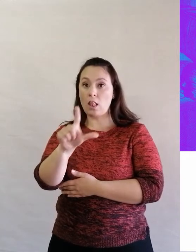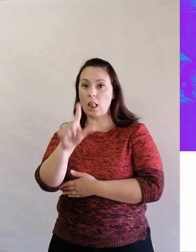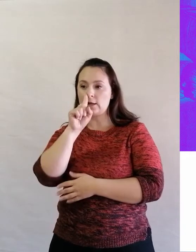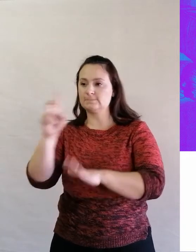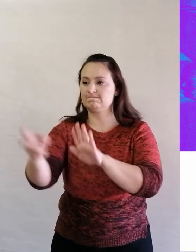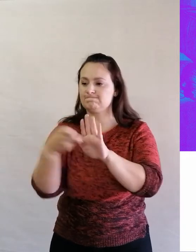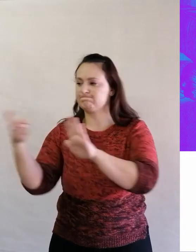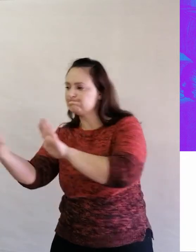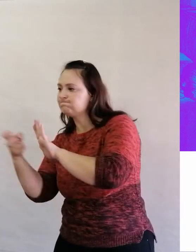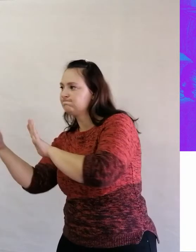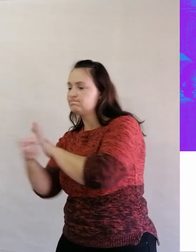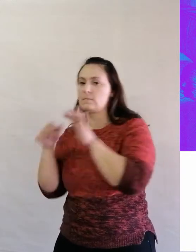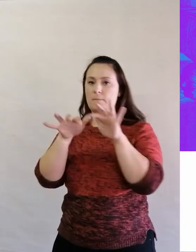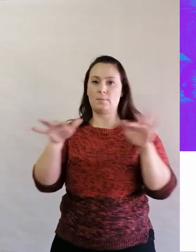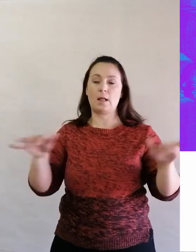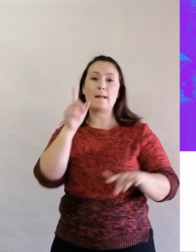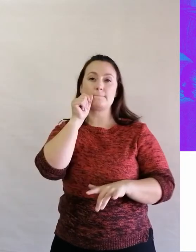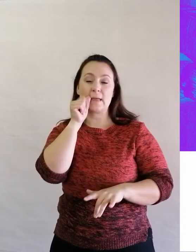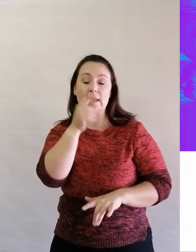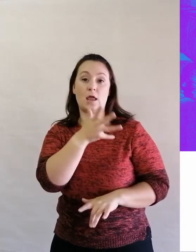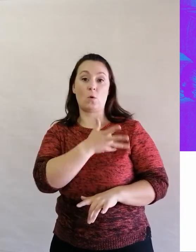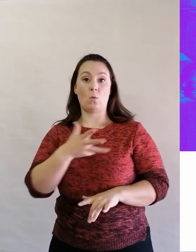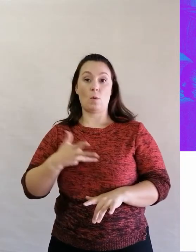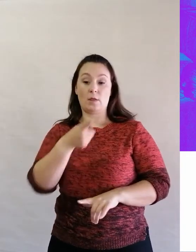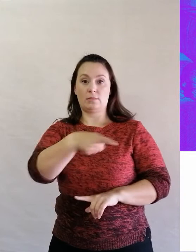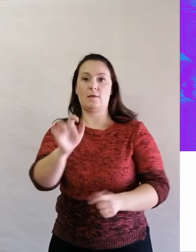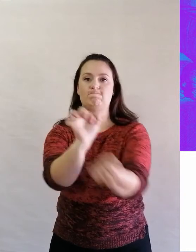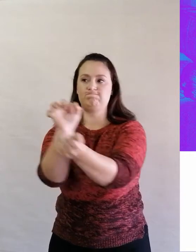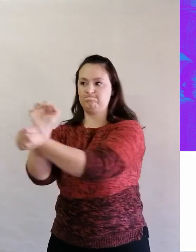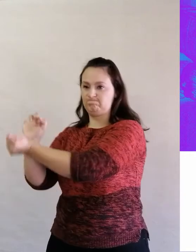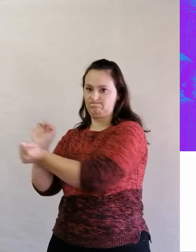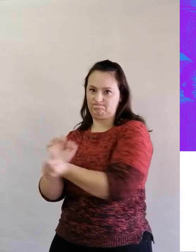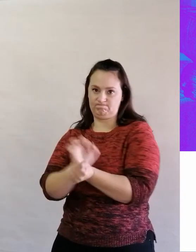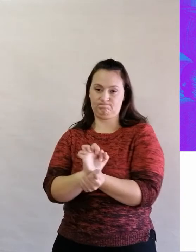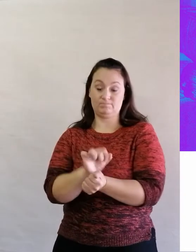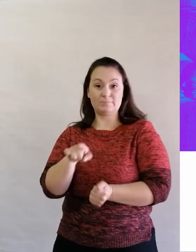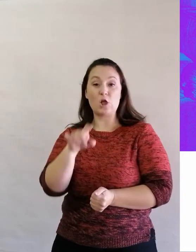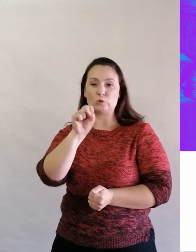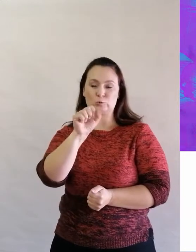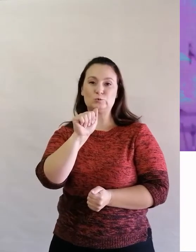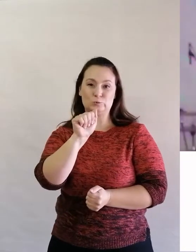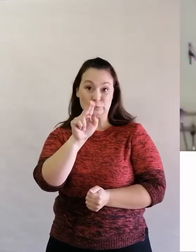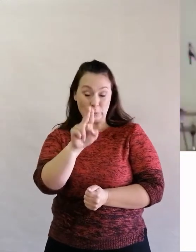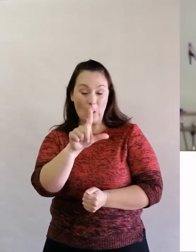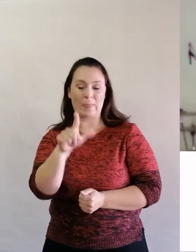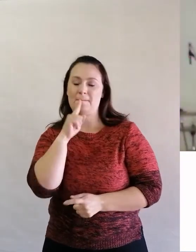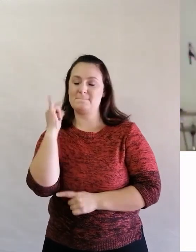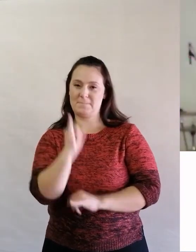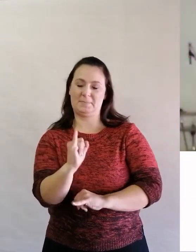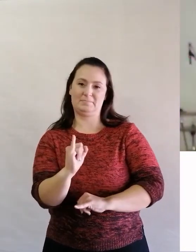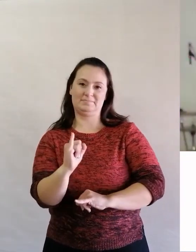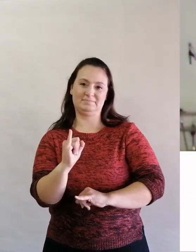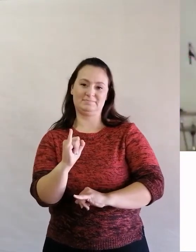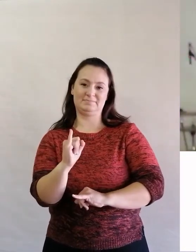He dragged off men and women and committed them to prison. This was a bad guy. He wasn't just,